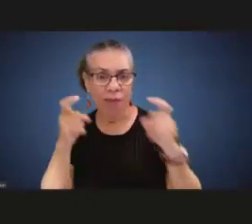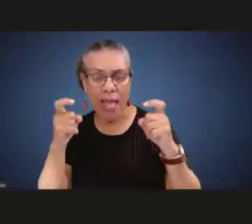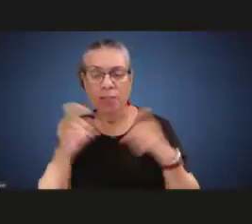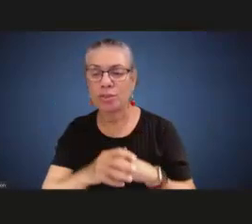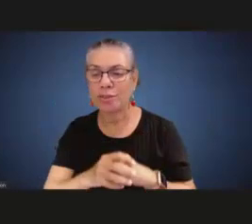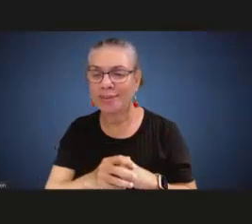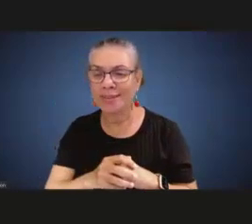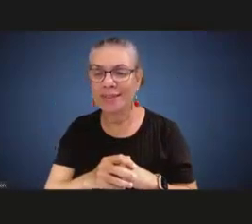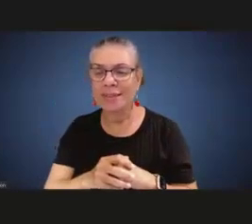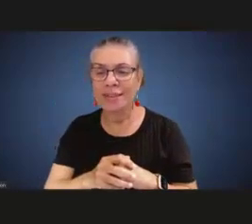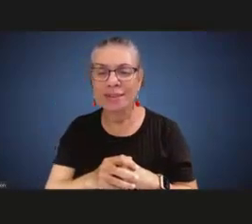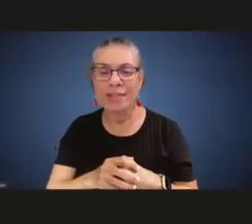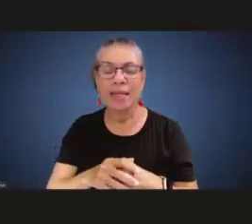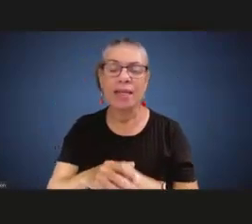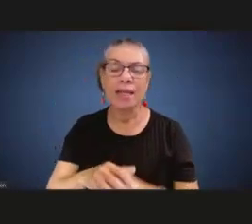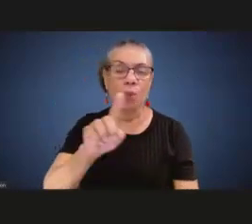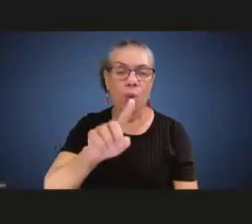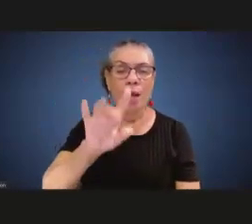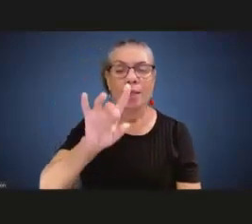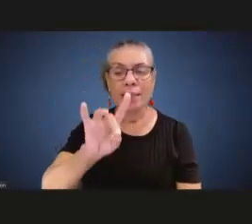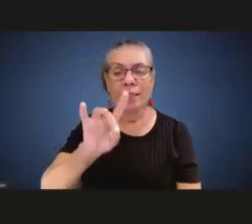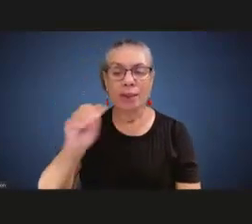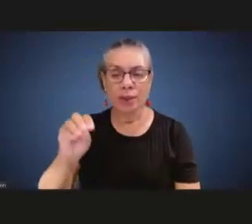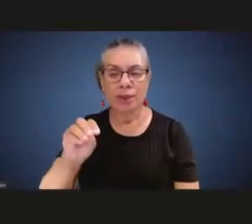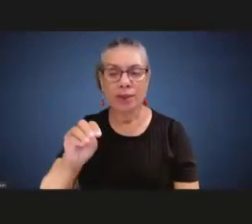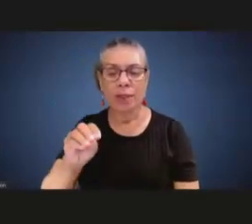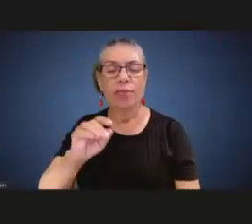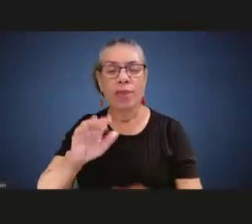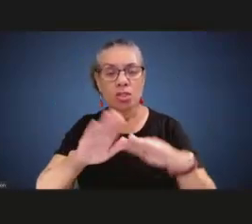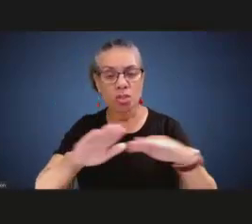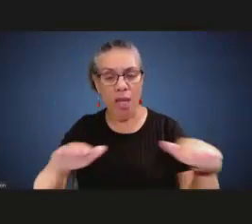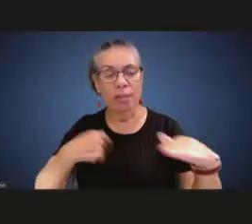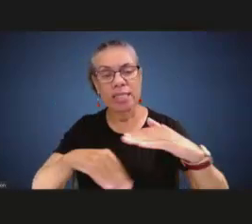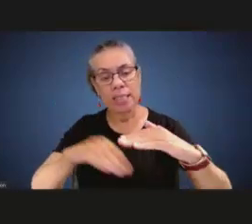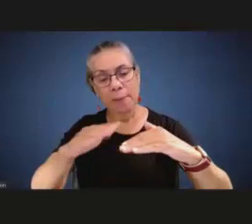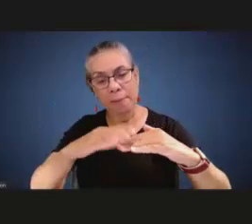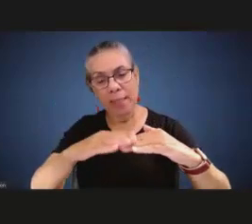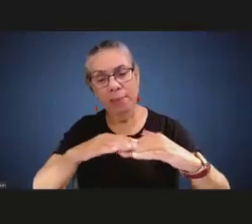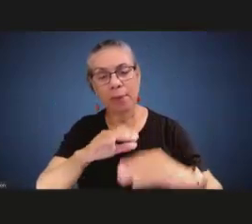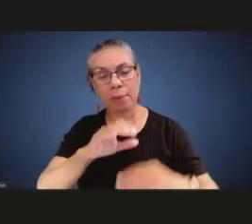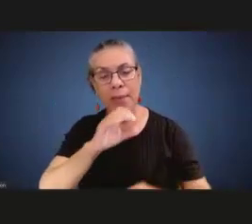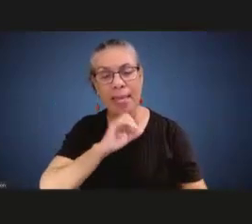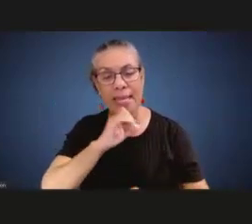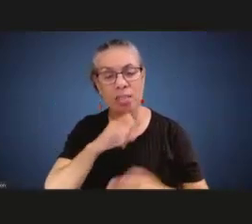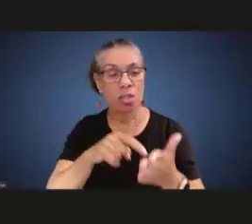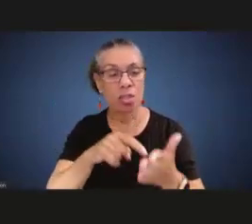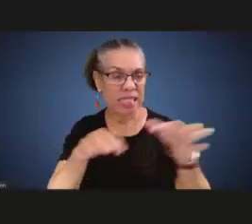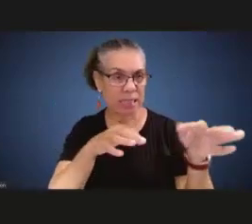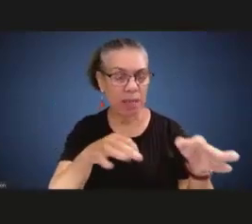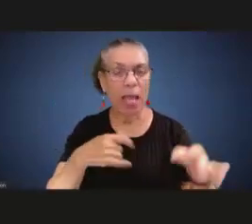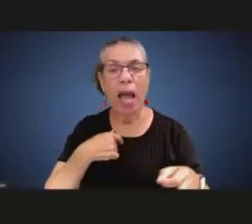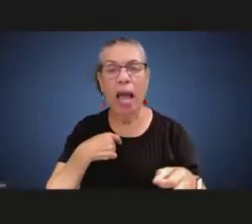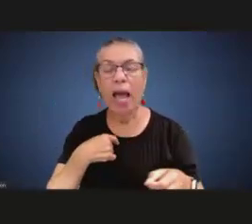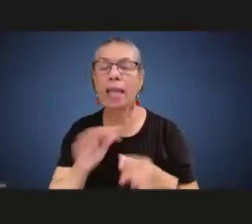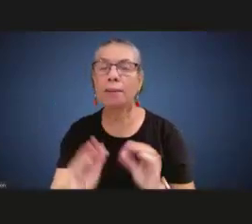NE 263, the September child is 7 is the minimum age. With the above legality explained, I am now clear in stating that in